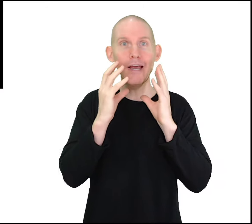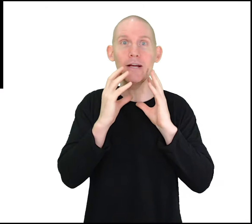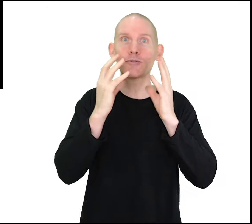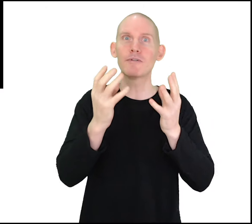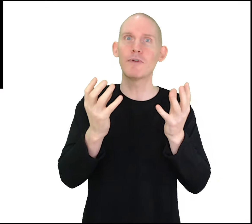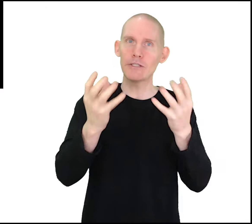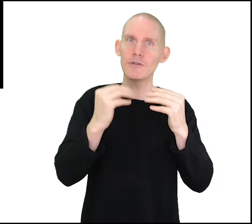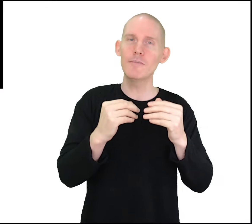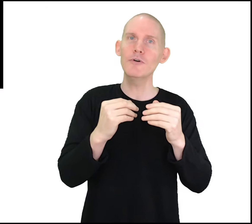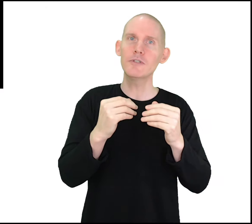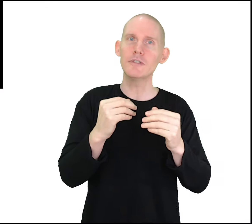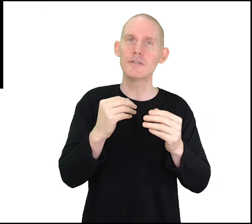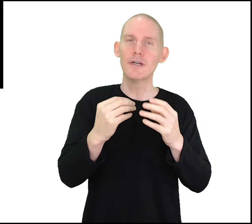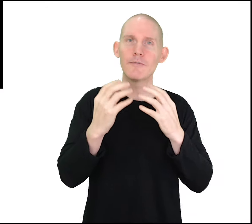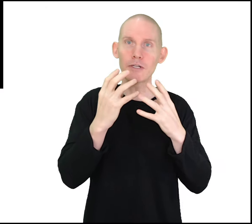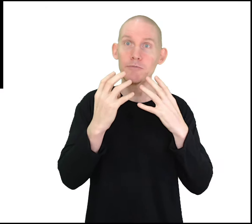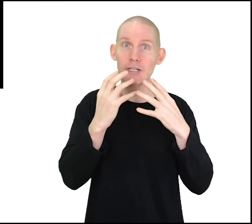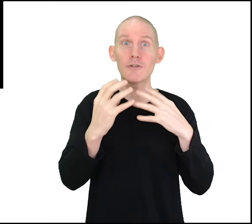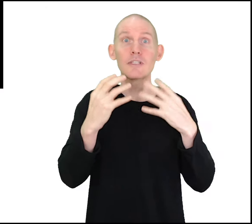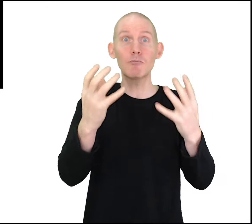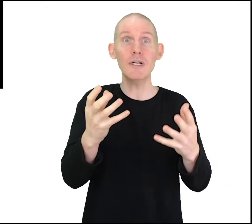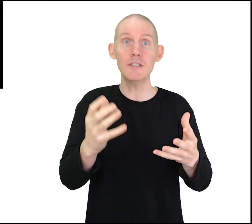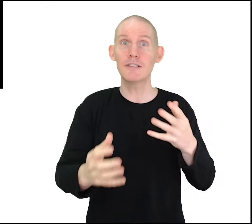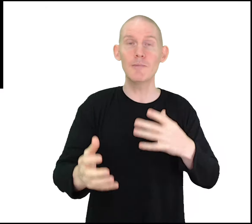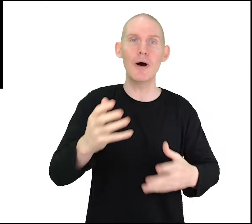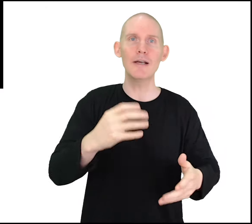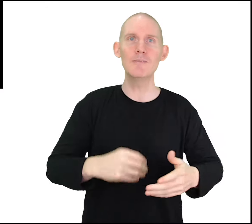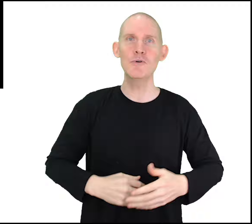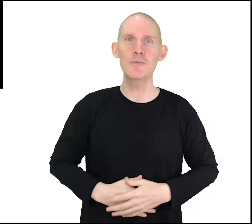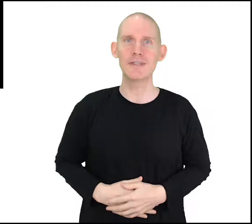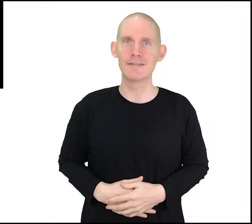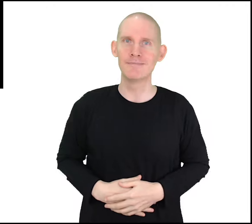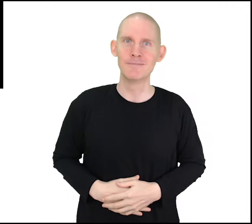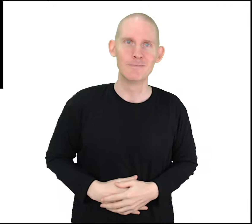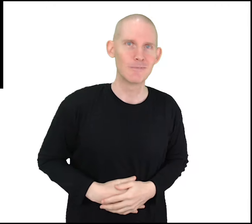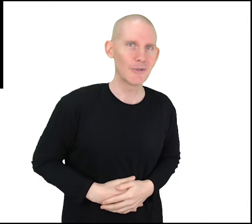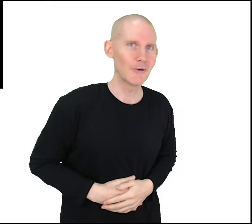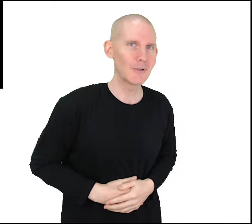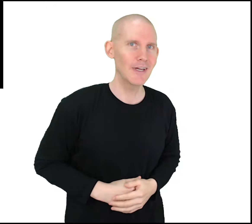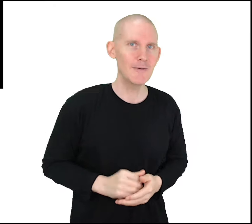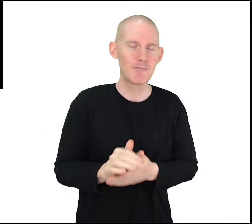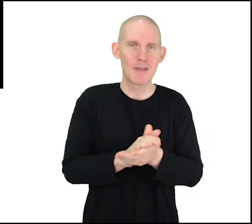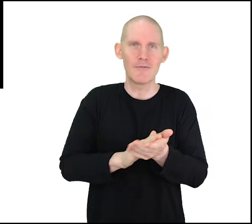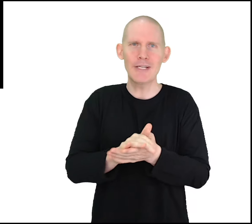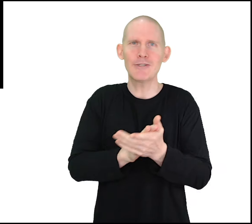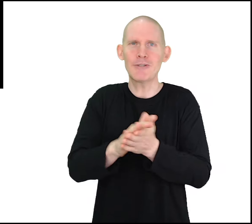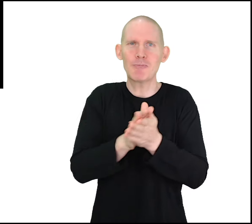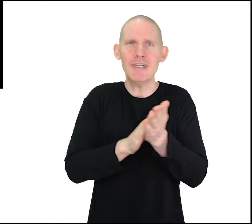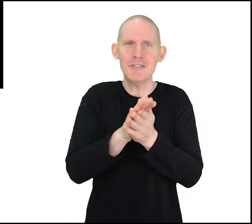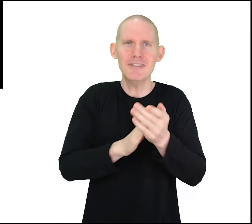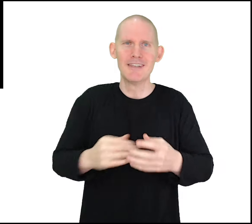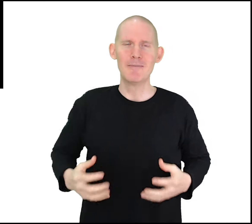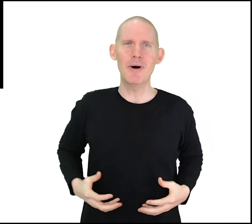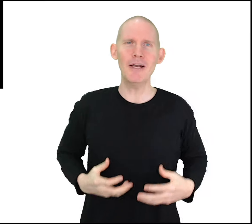extra facial emotions, facial expressions and body movement. Okay. Facial expressions, body